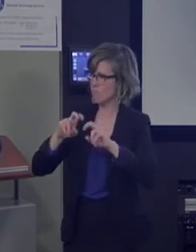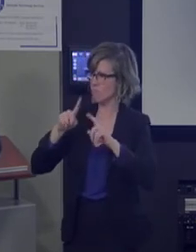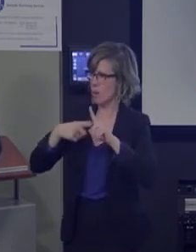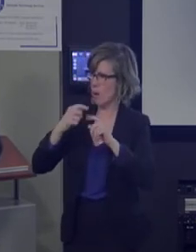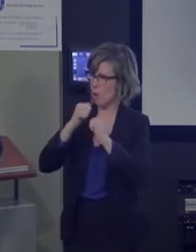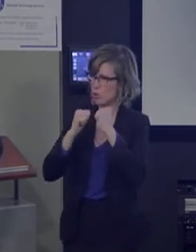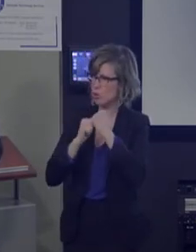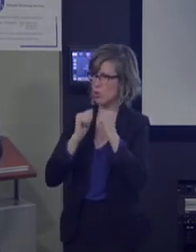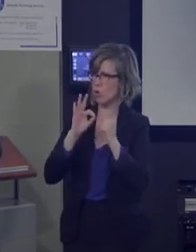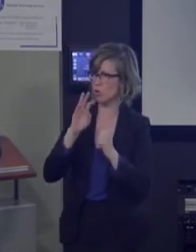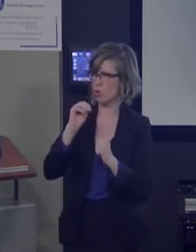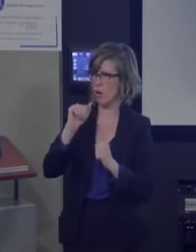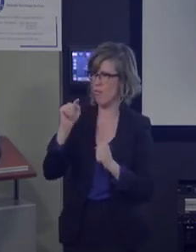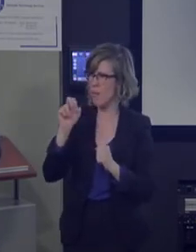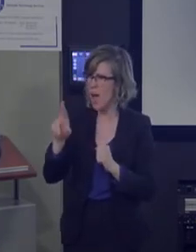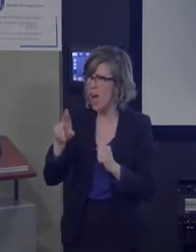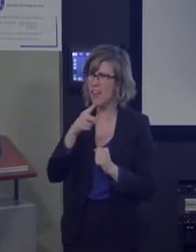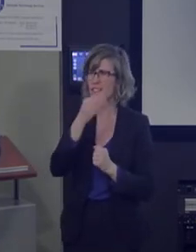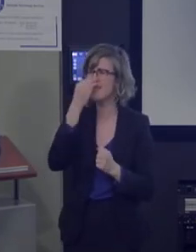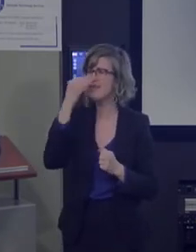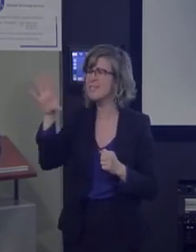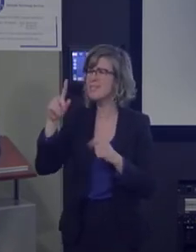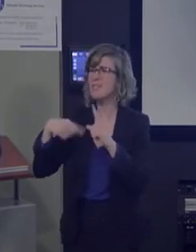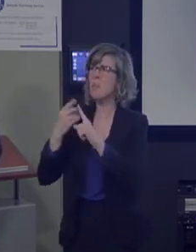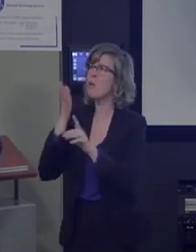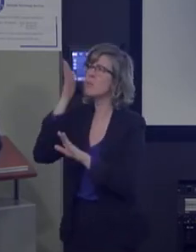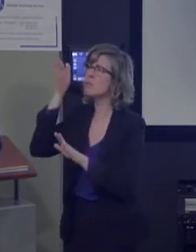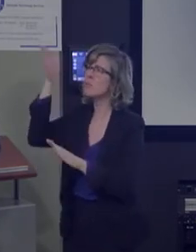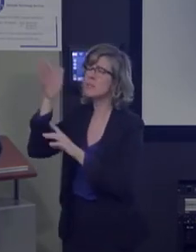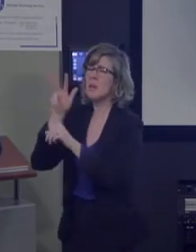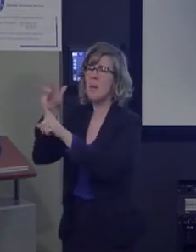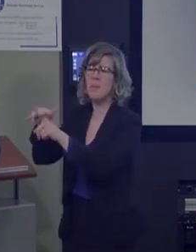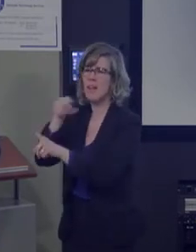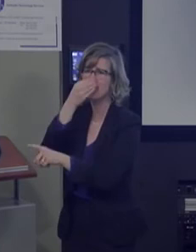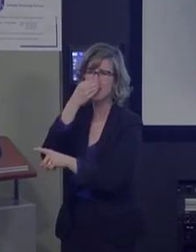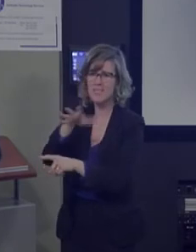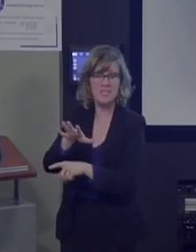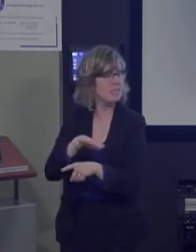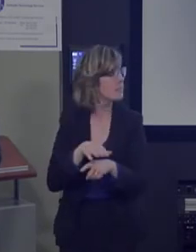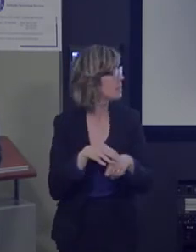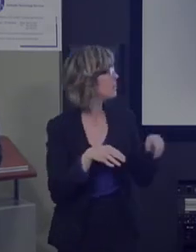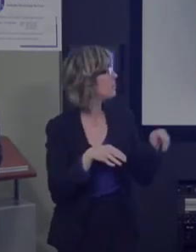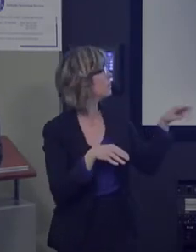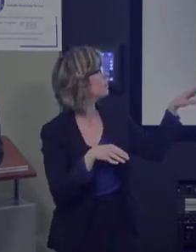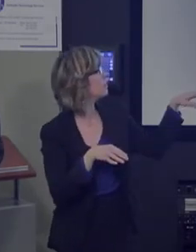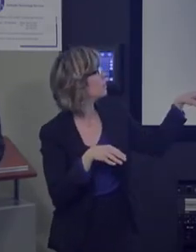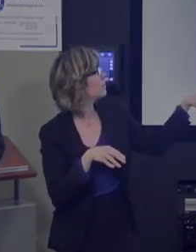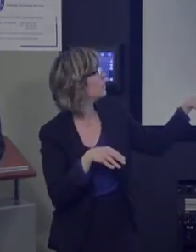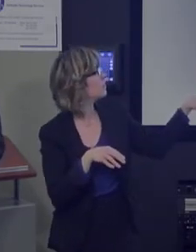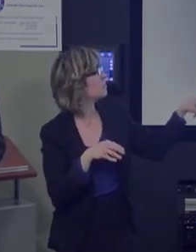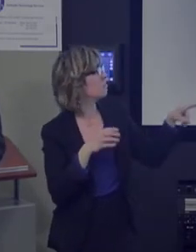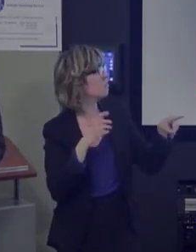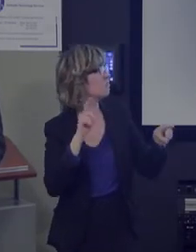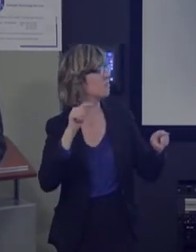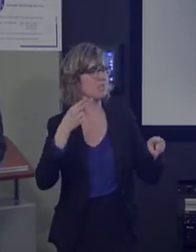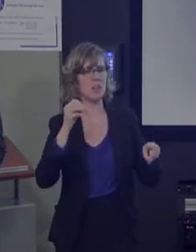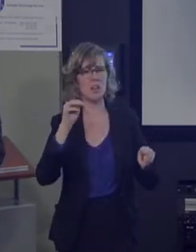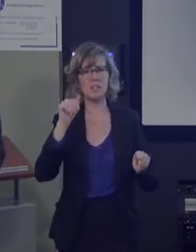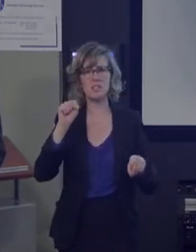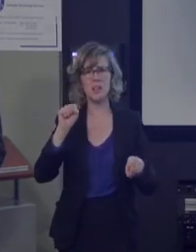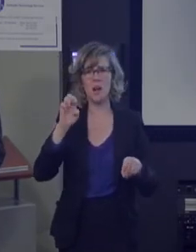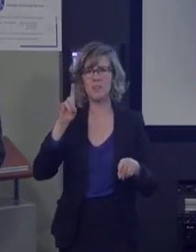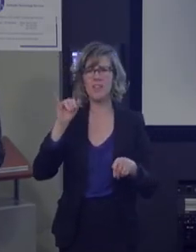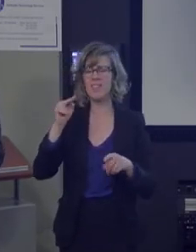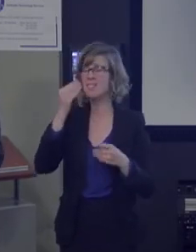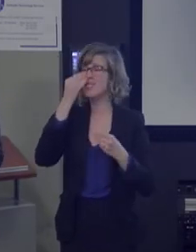no interest in applications of it. Down here, he puts Thomas Edison. He just wants the light bulb